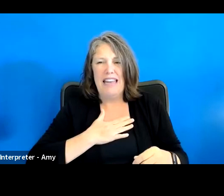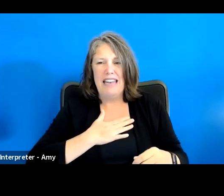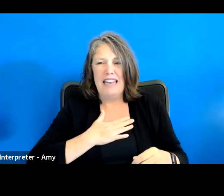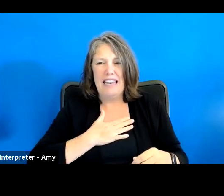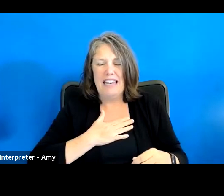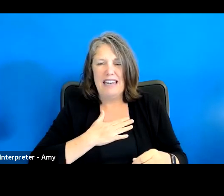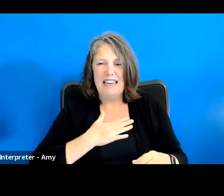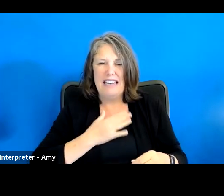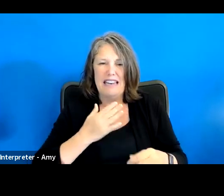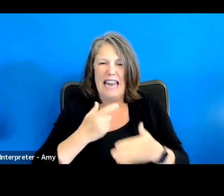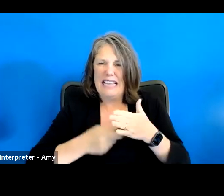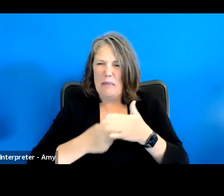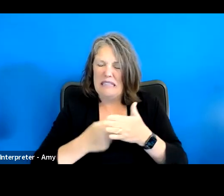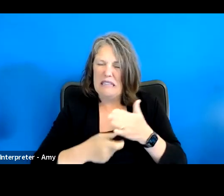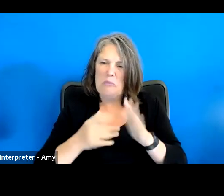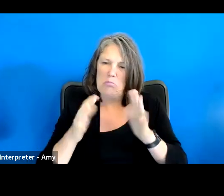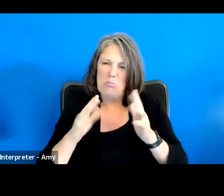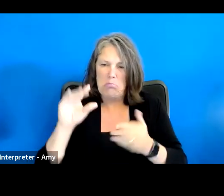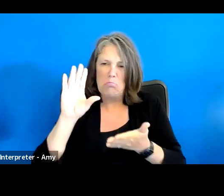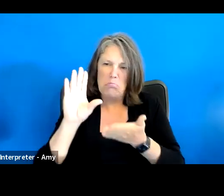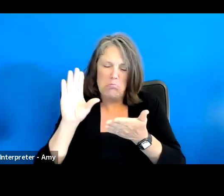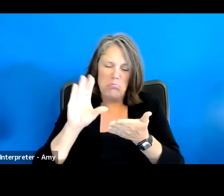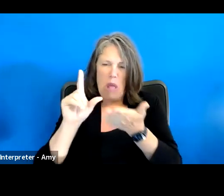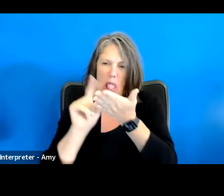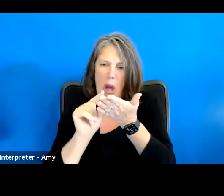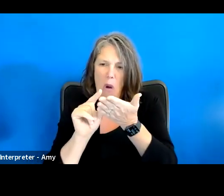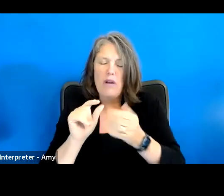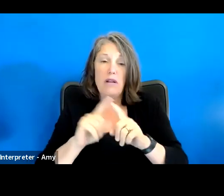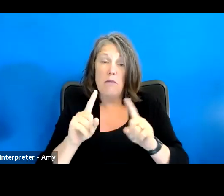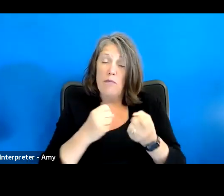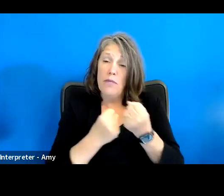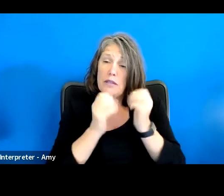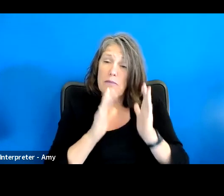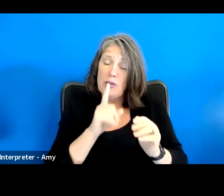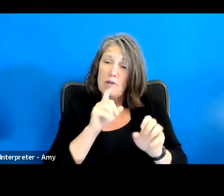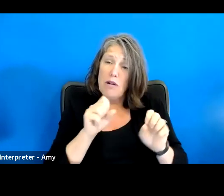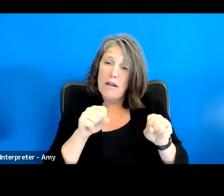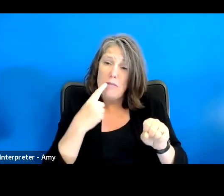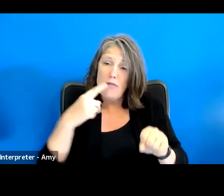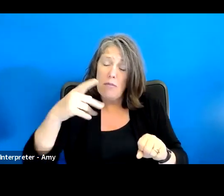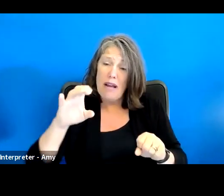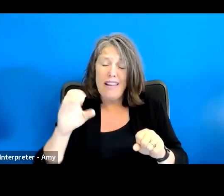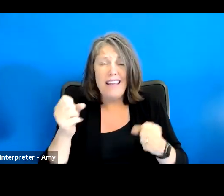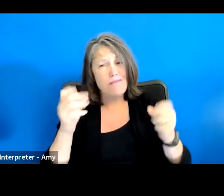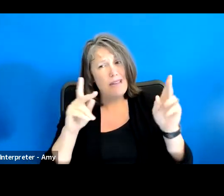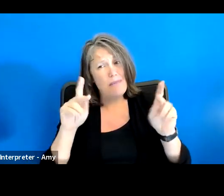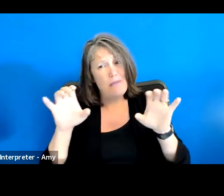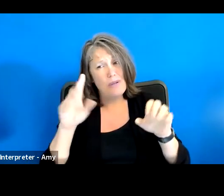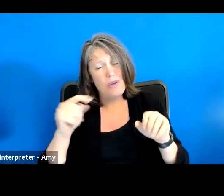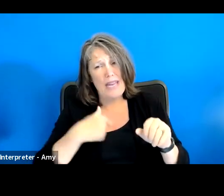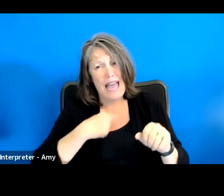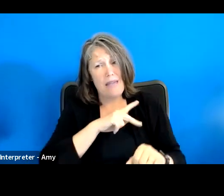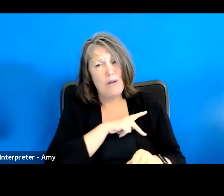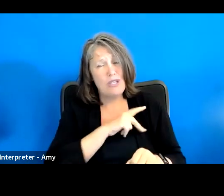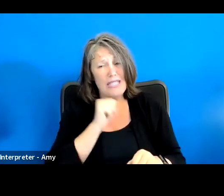expenses are relatively low, but sponsors are definitely possible for podcasts. Lots of others do it. I personally don't